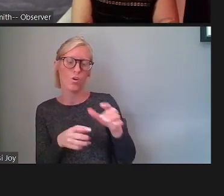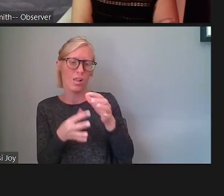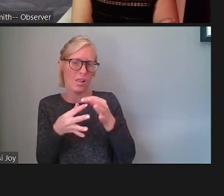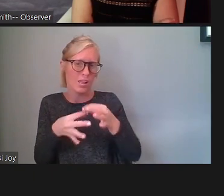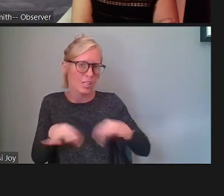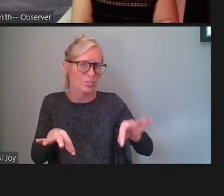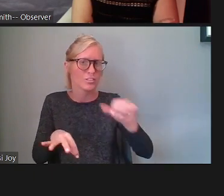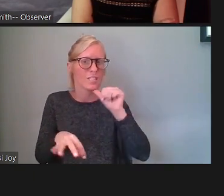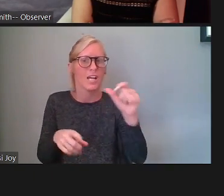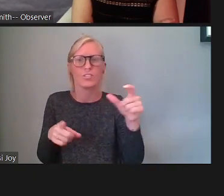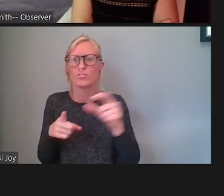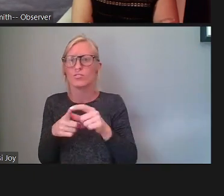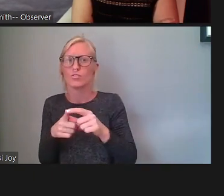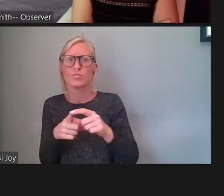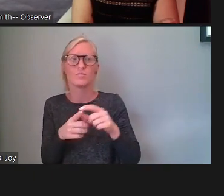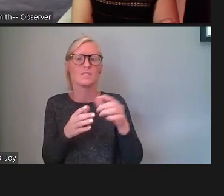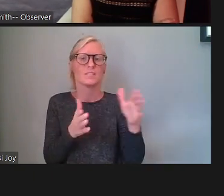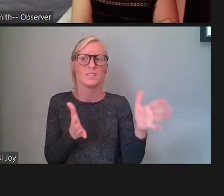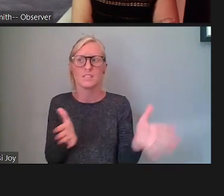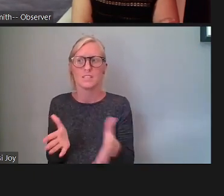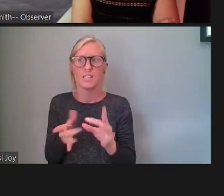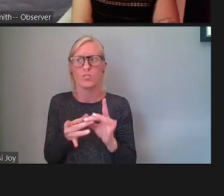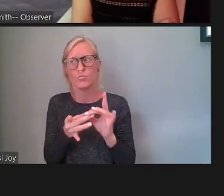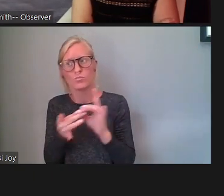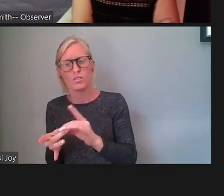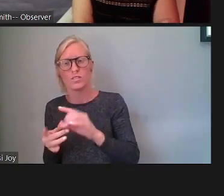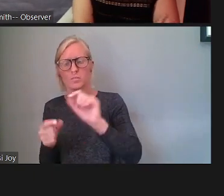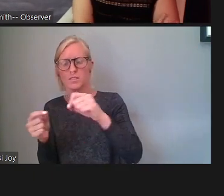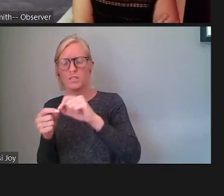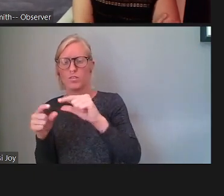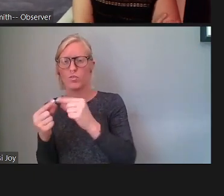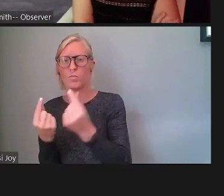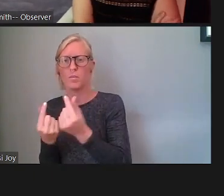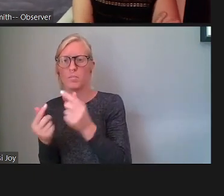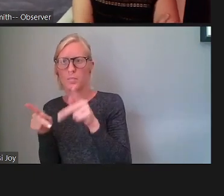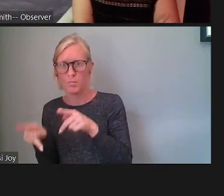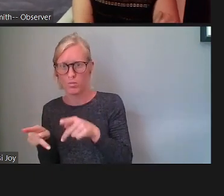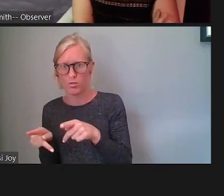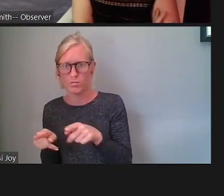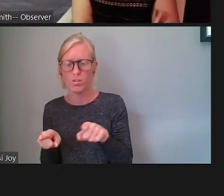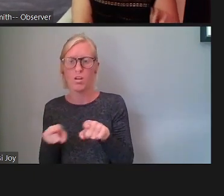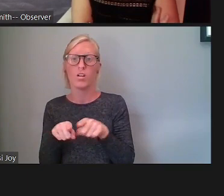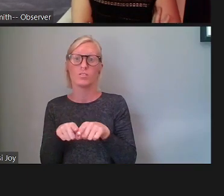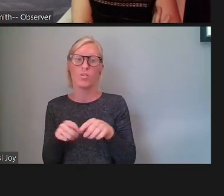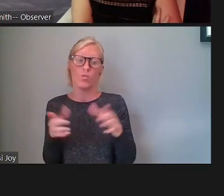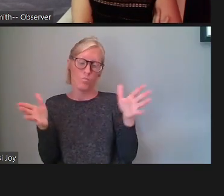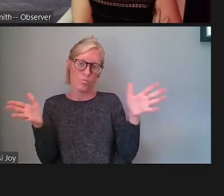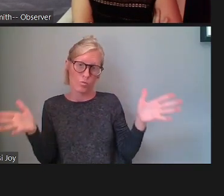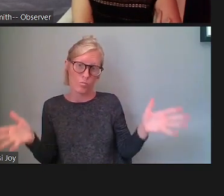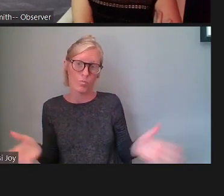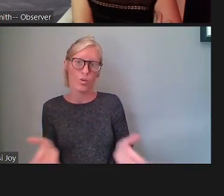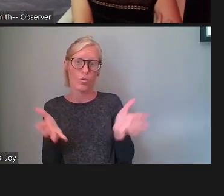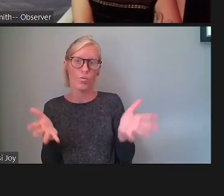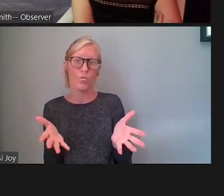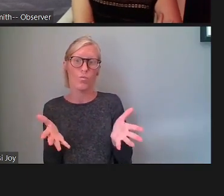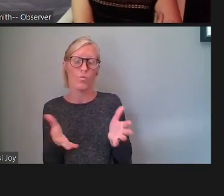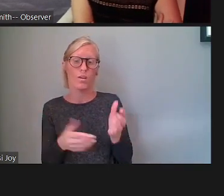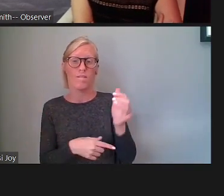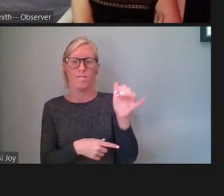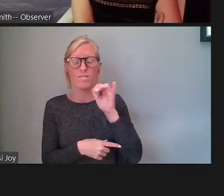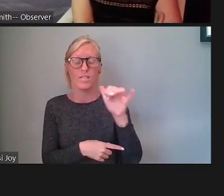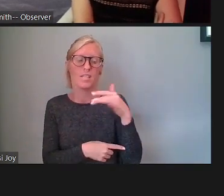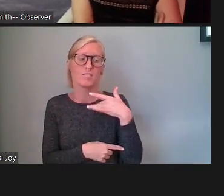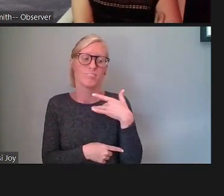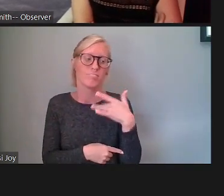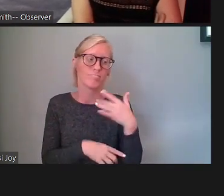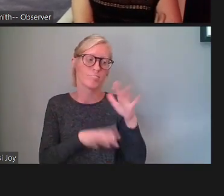attribute stigma onto a particular group of people, and also thinking about how to promote empathetic, positive messages